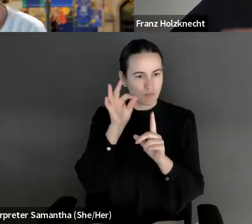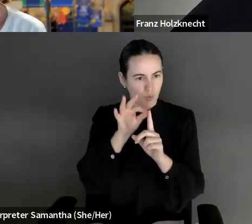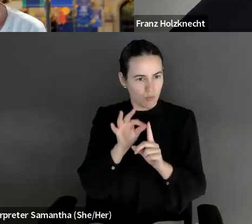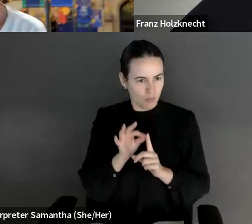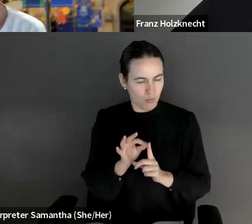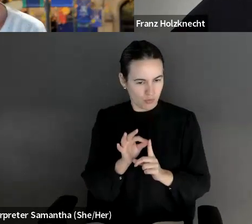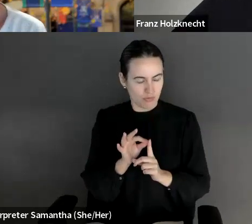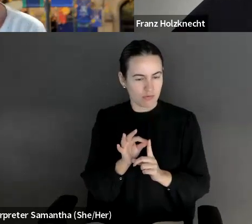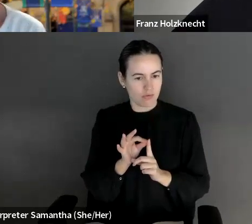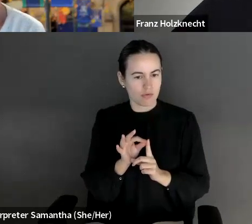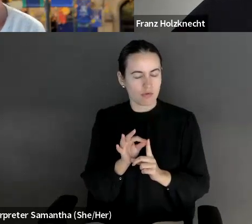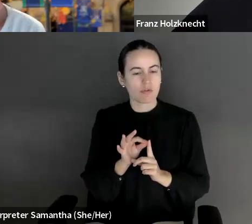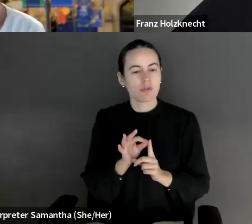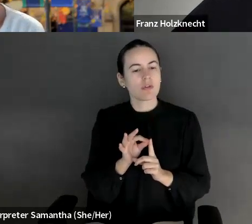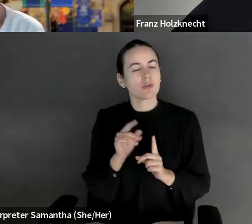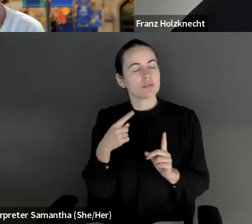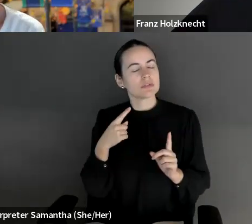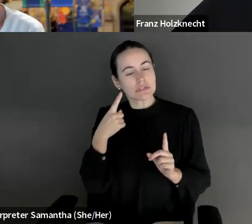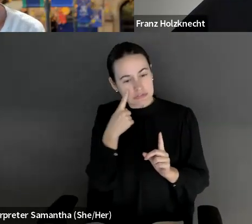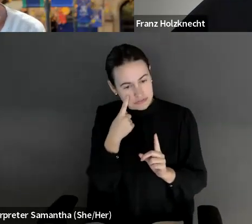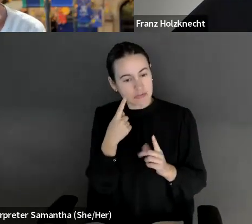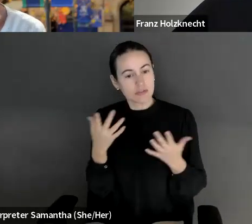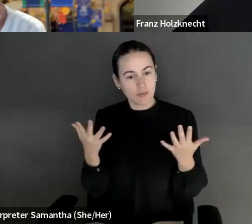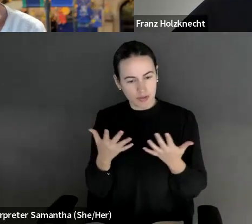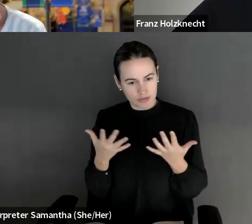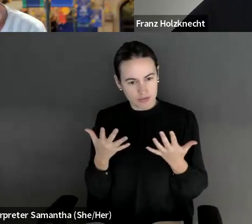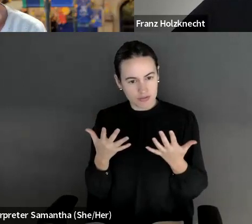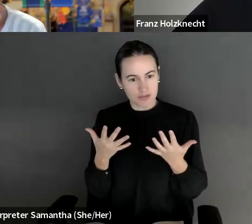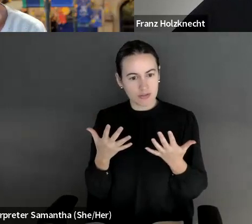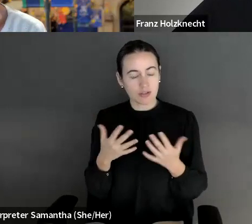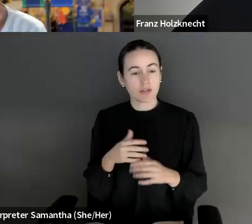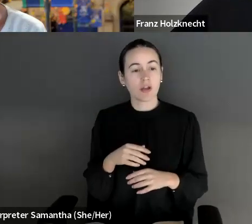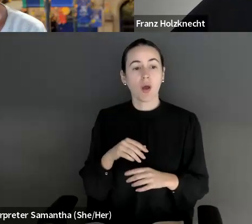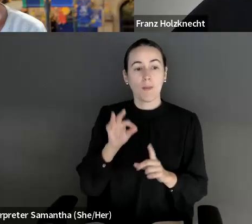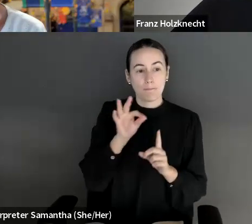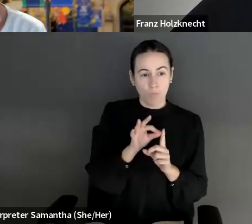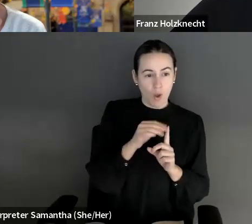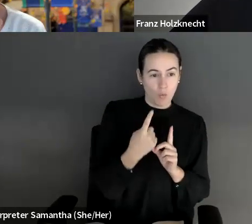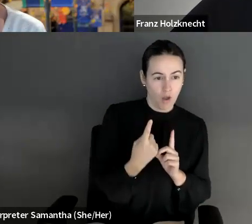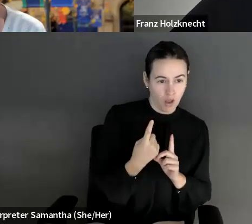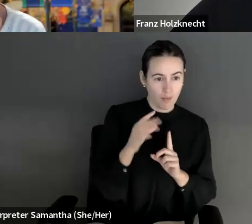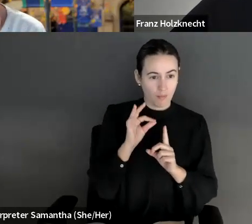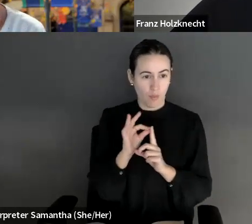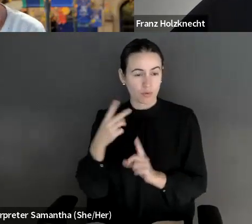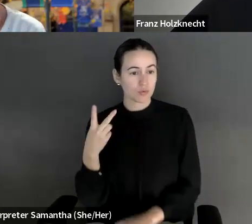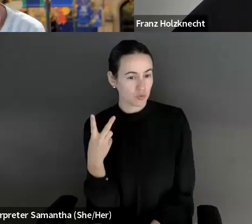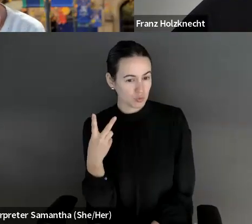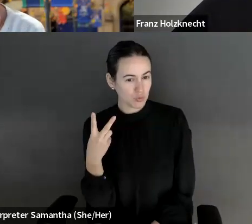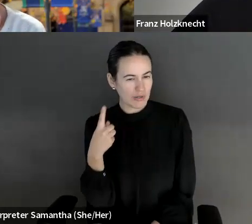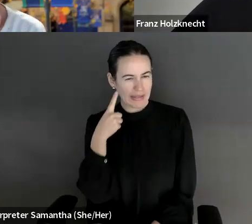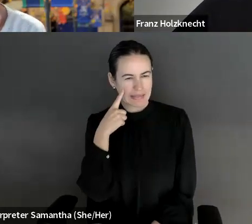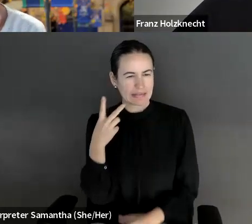what we did find was that scale points 1 and 2 should be combined according